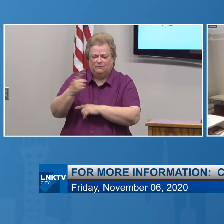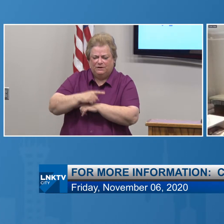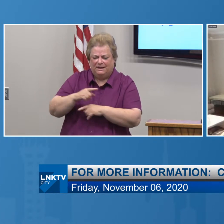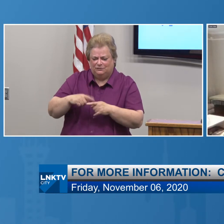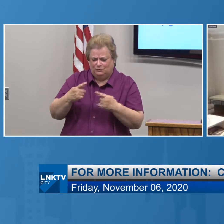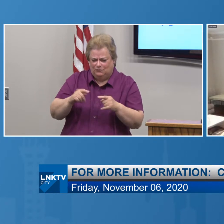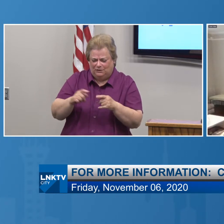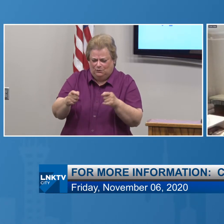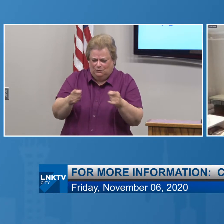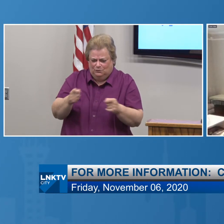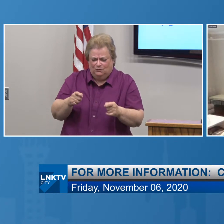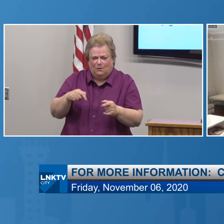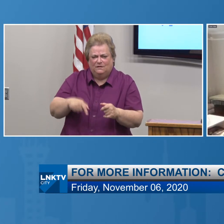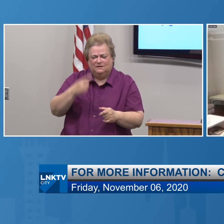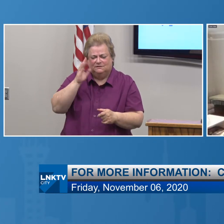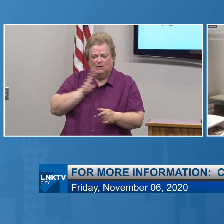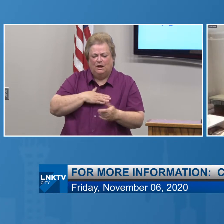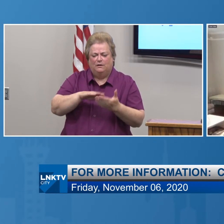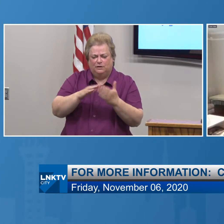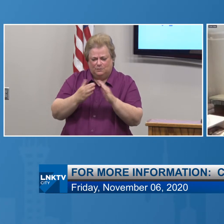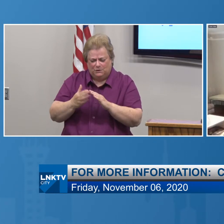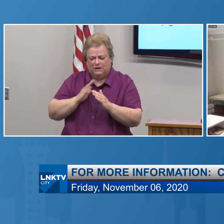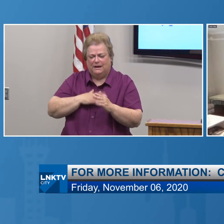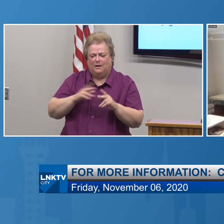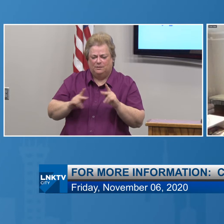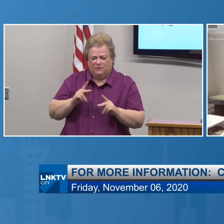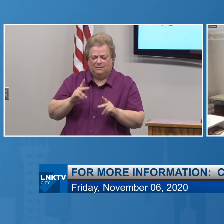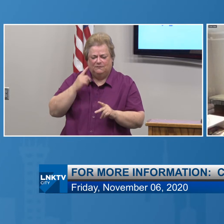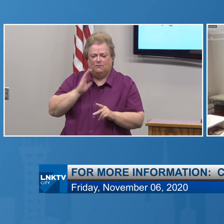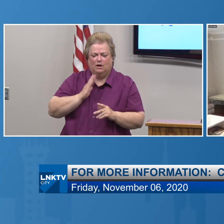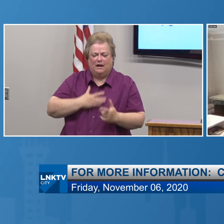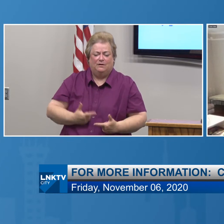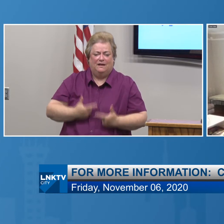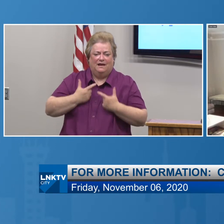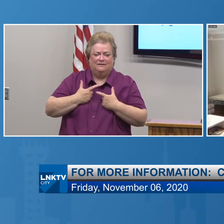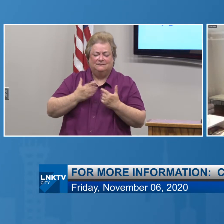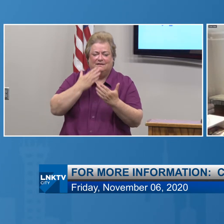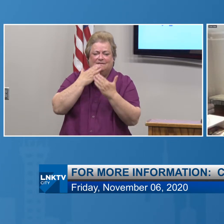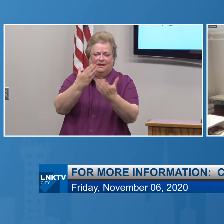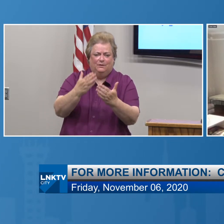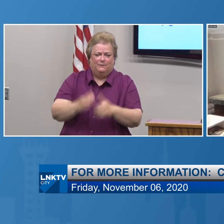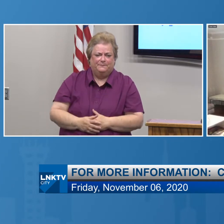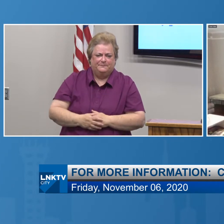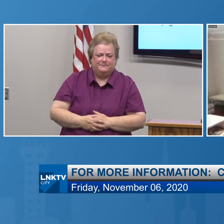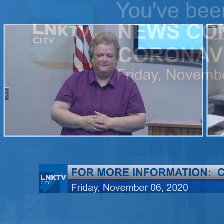control for our community, for our people, for our lives and livelihoods. Thank you.